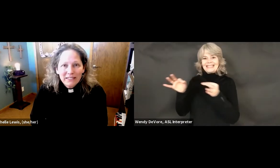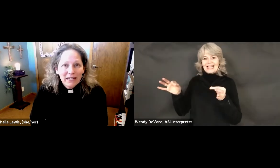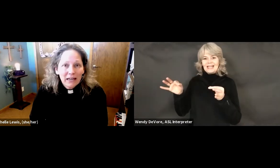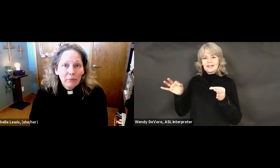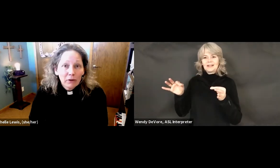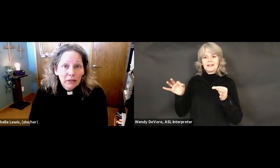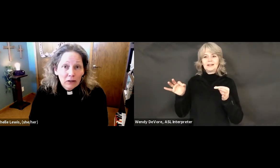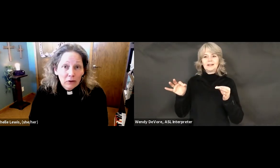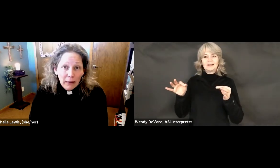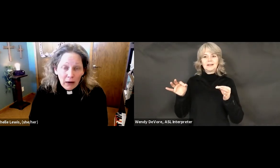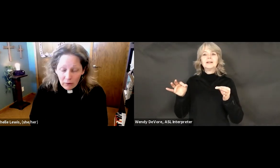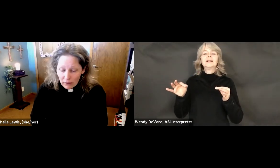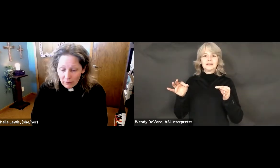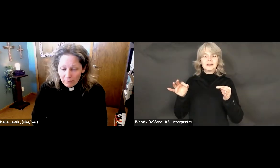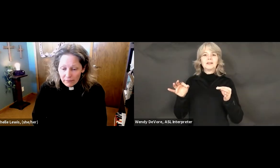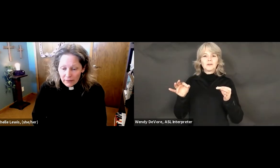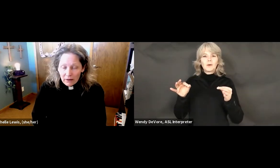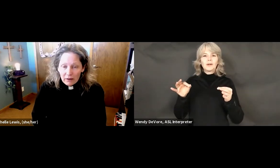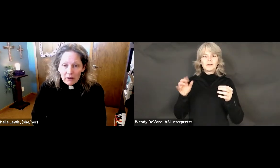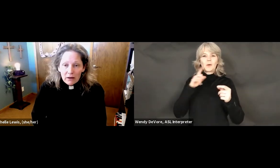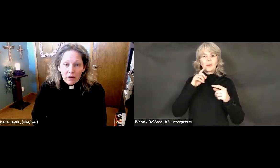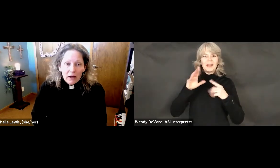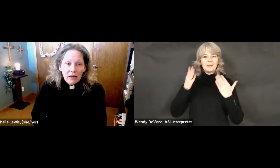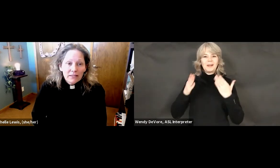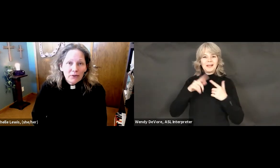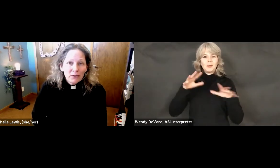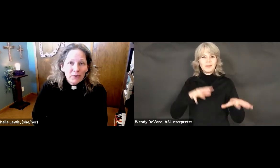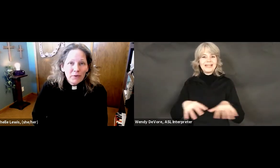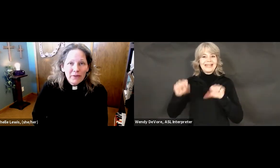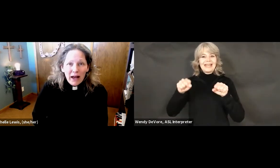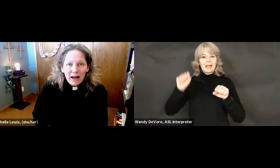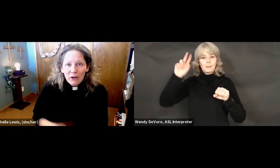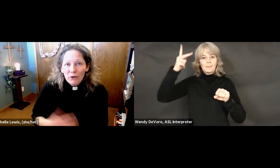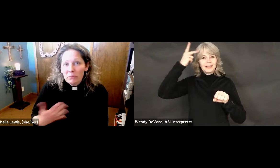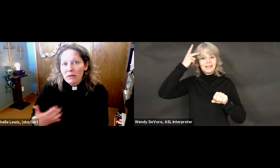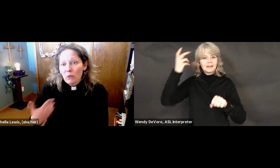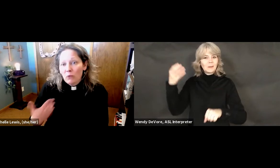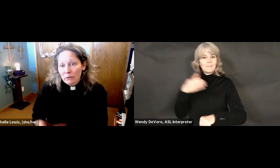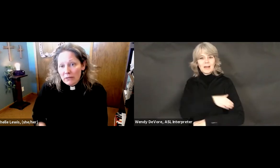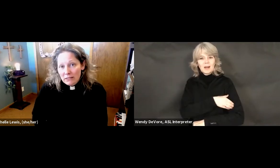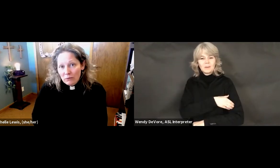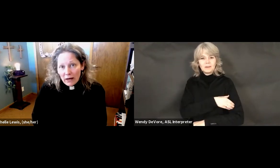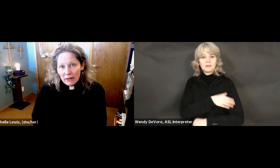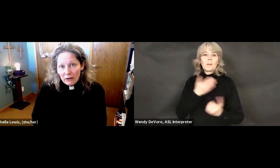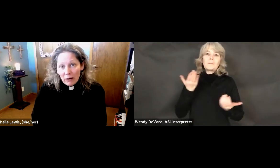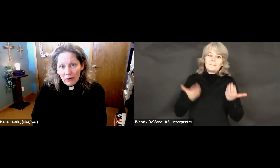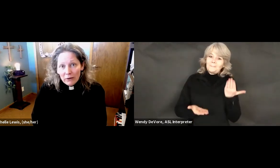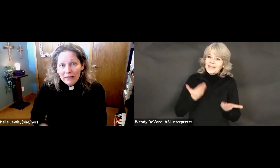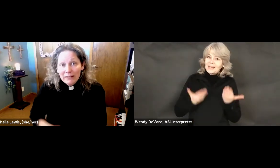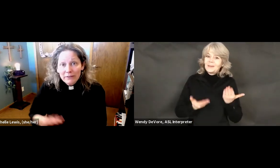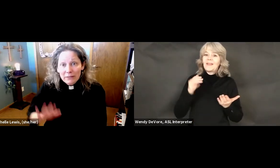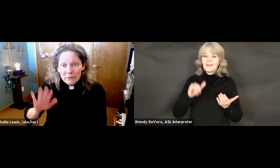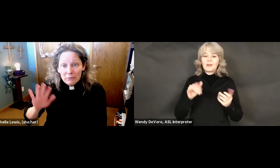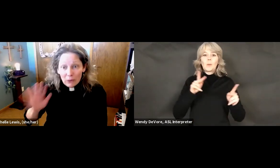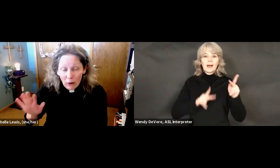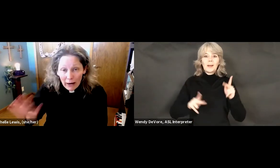someone to take political power. And so that could be one reason why the crowd